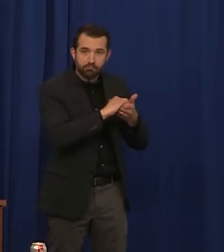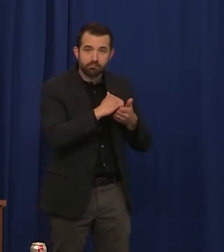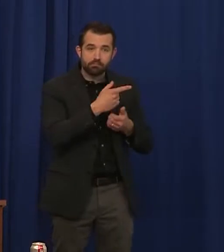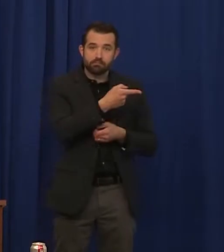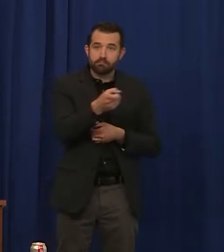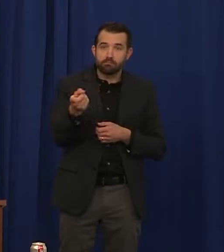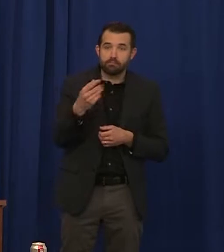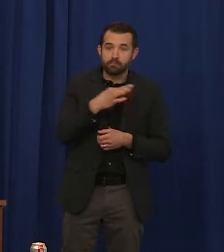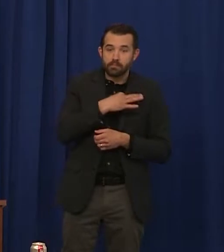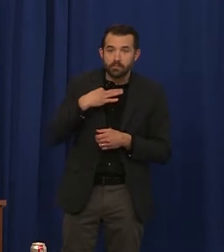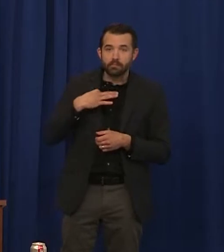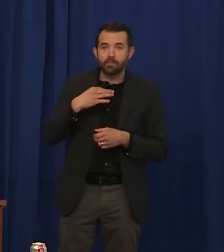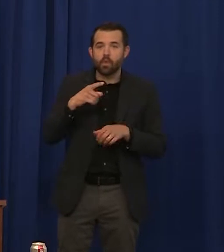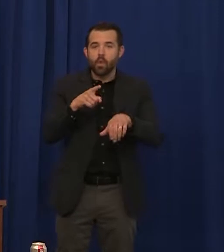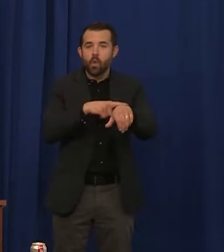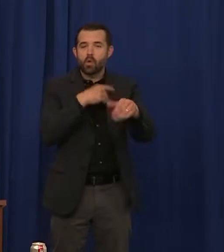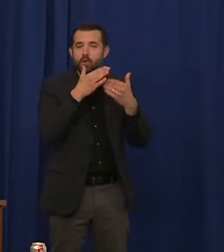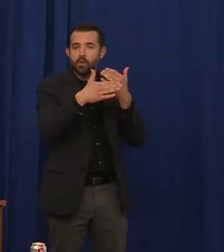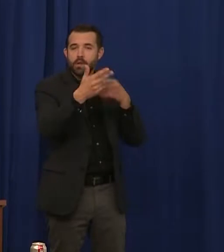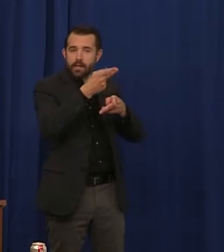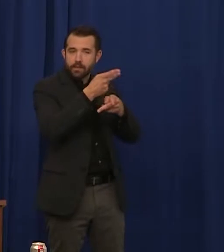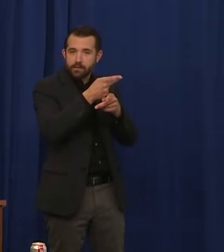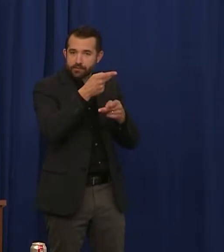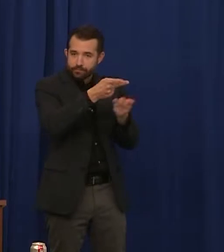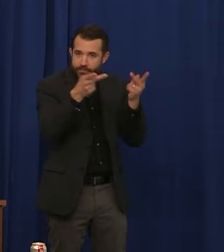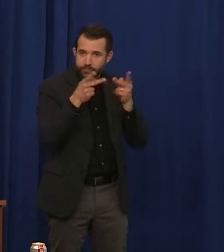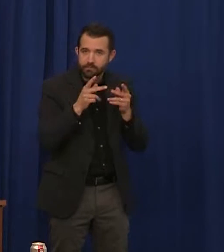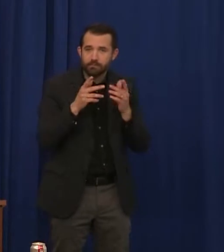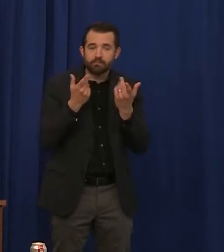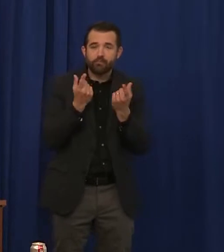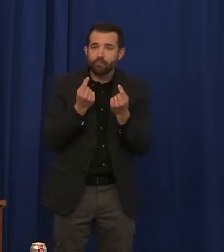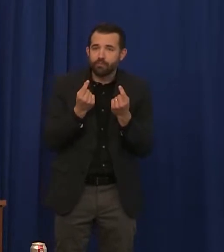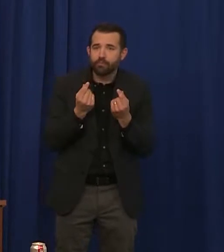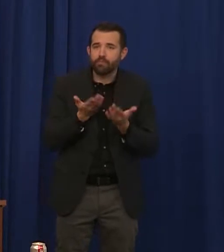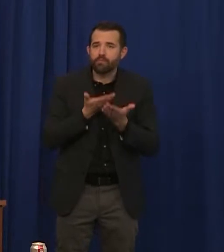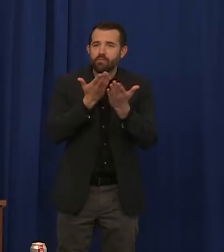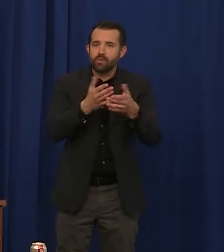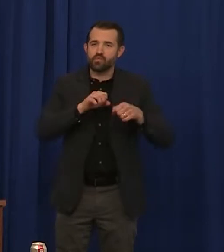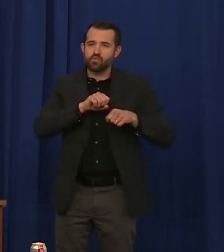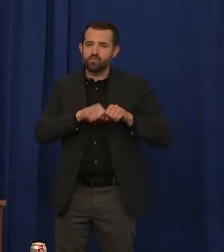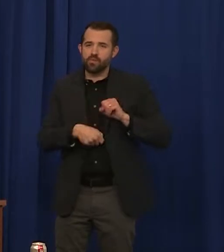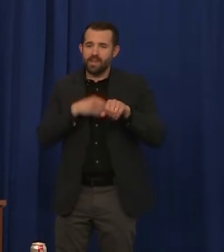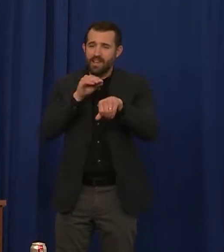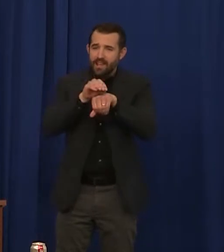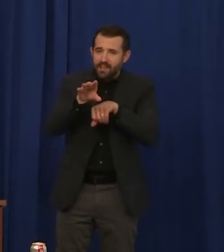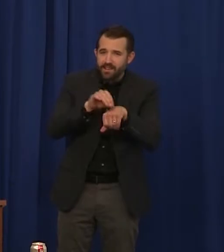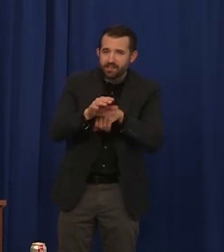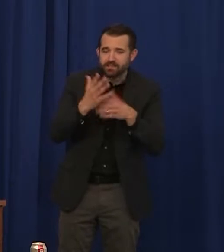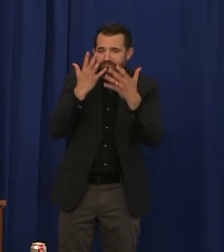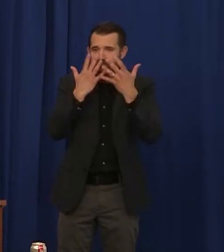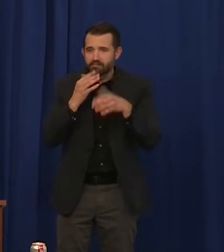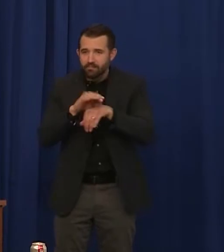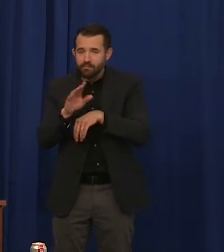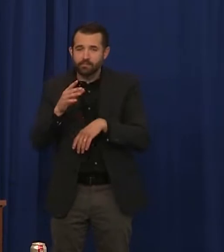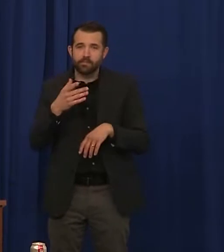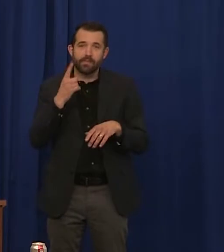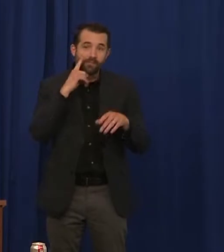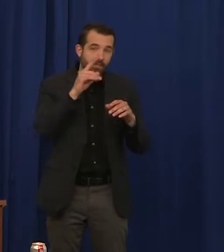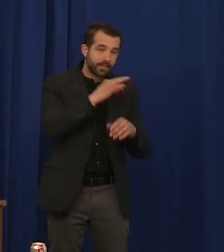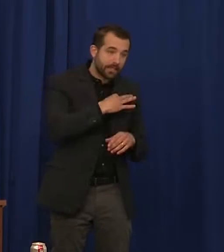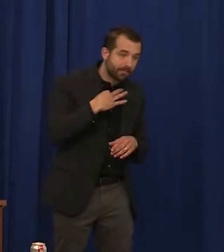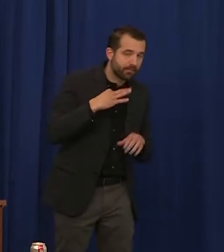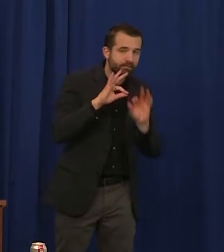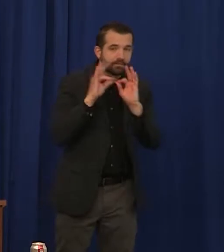to provide grief counseling and support, not just for the families, but for the staff who have also cared for